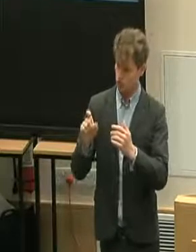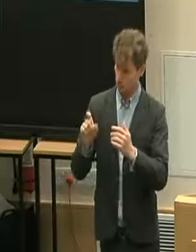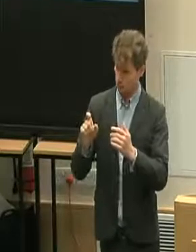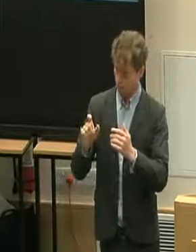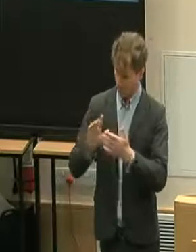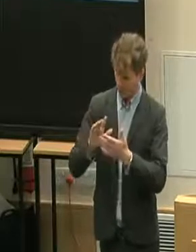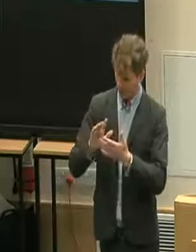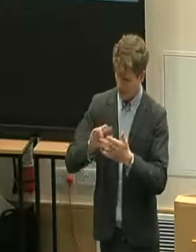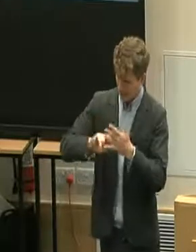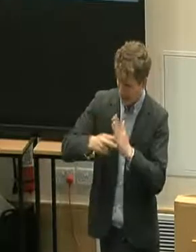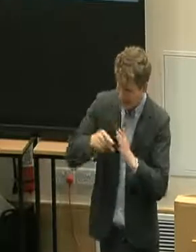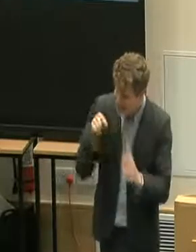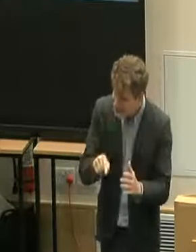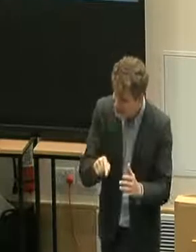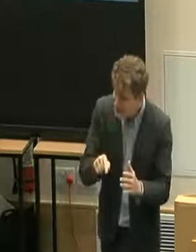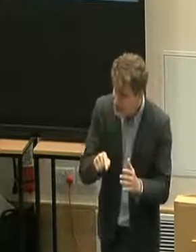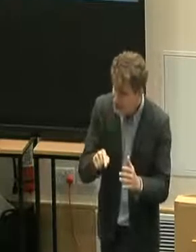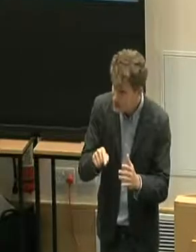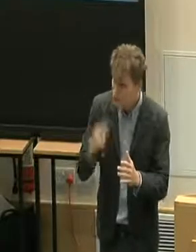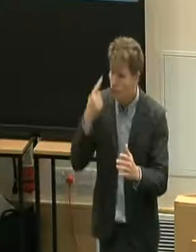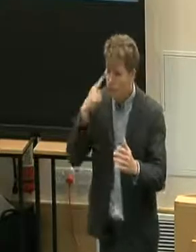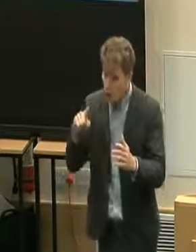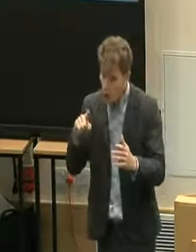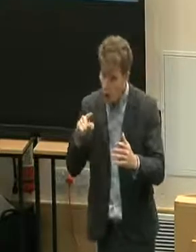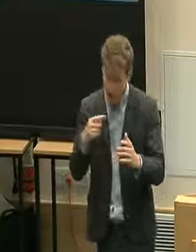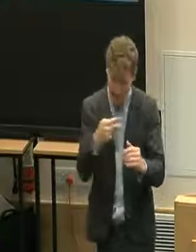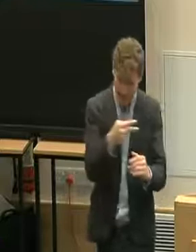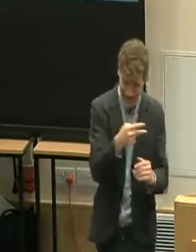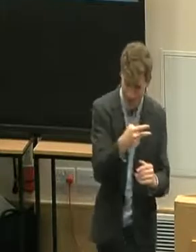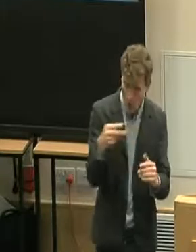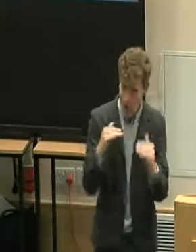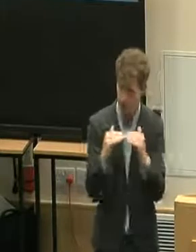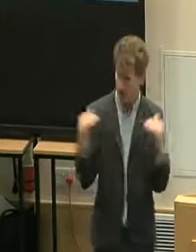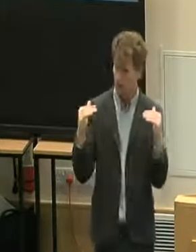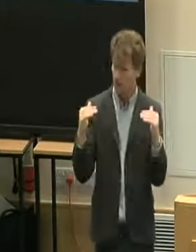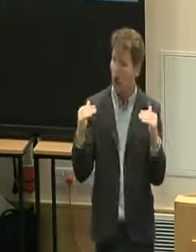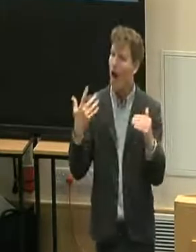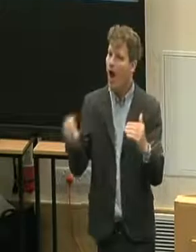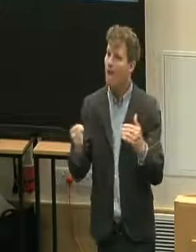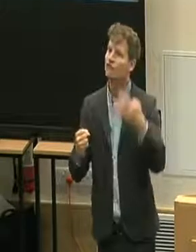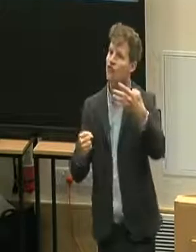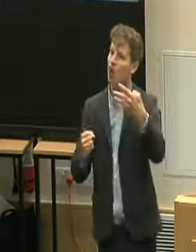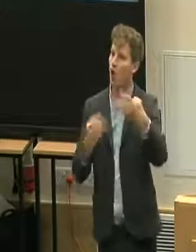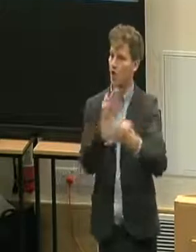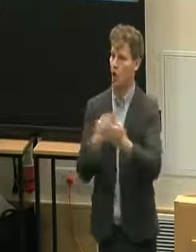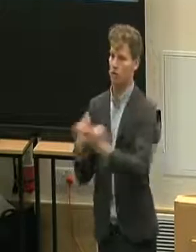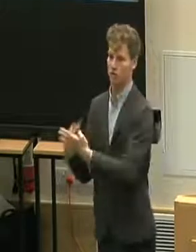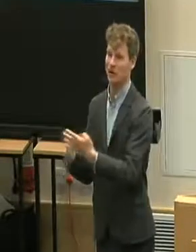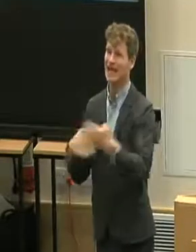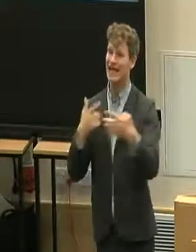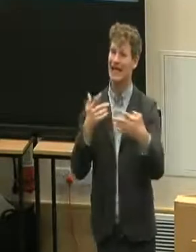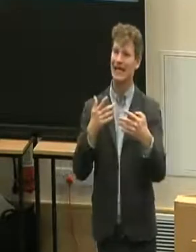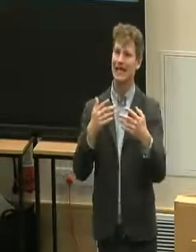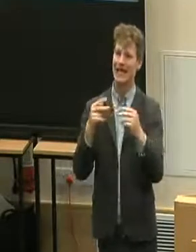this four-part equality? Indeed, it has four parts if you read it: equal before, equal